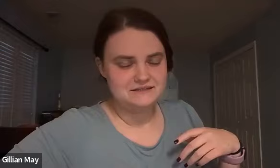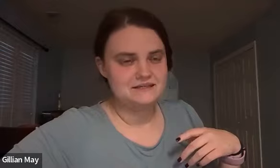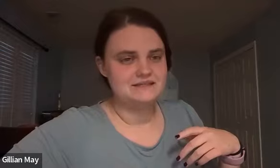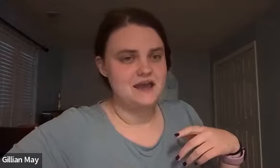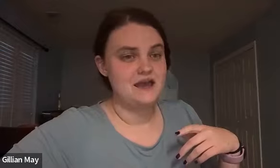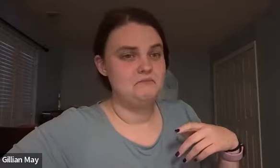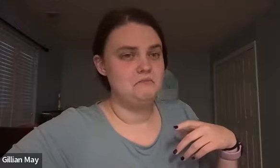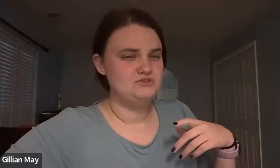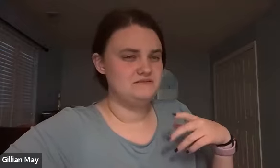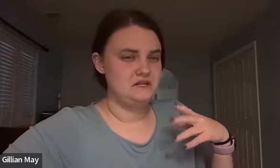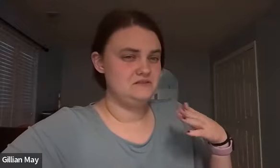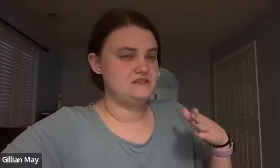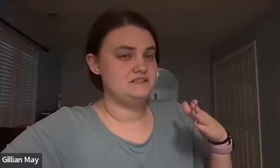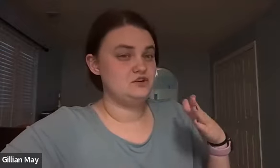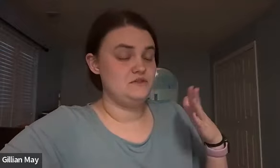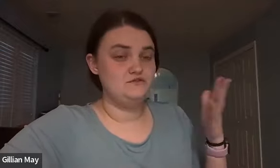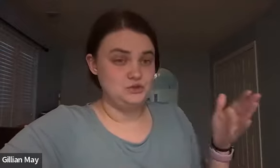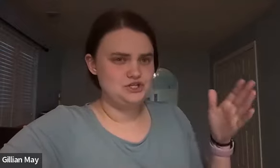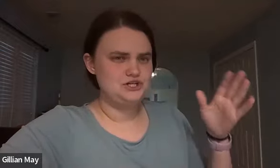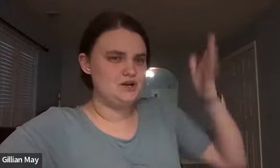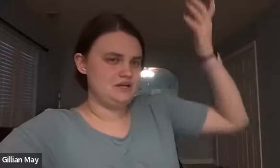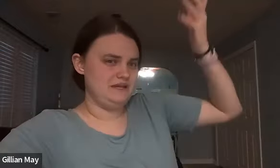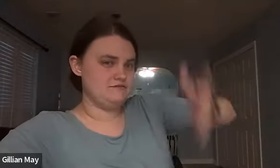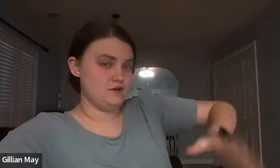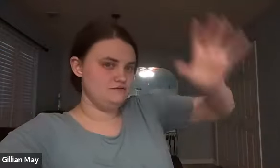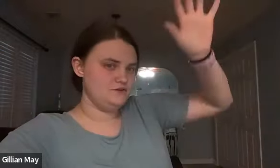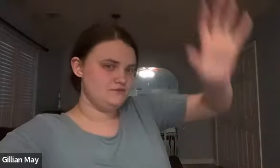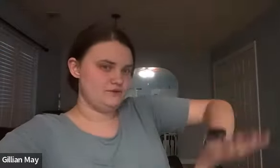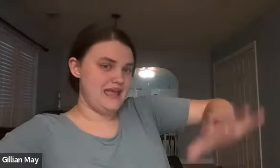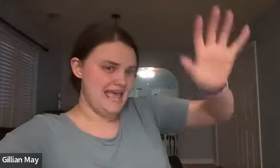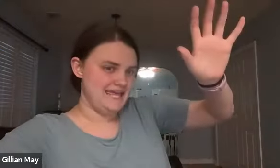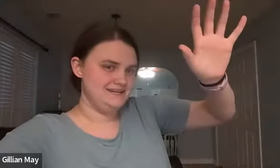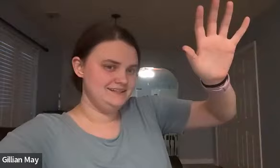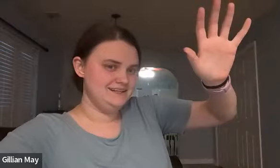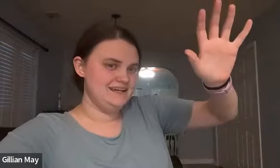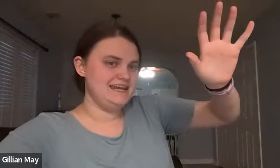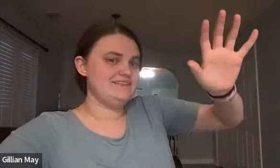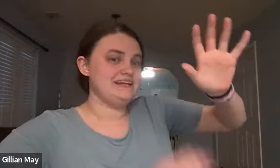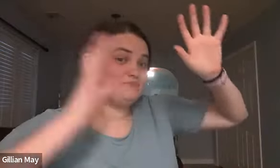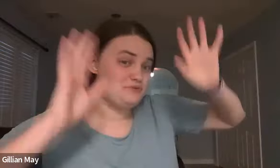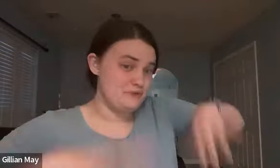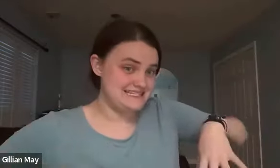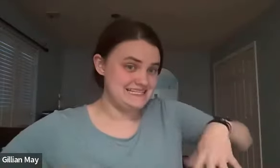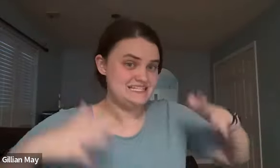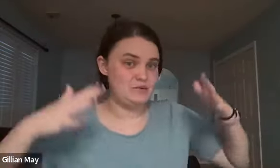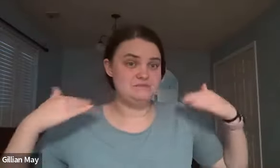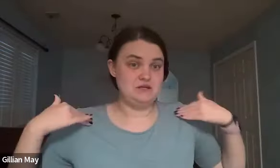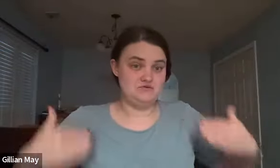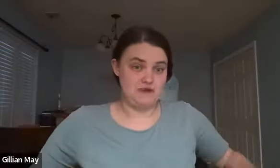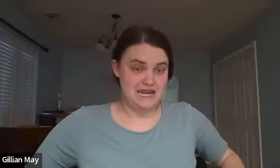is that most of any of the signs that are in the future are going to be in front of you, further ahead. Anything that is present is going to be right